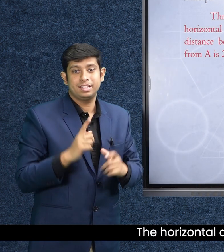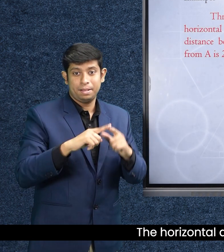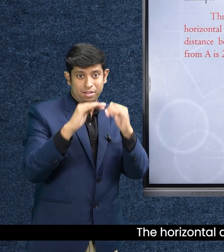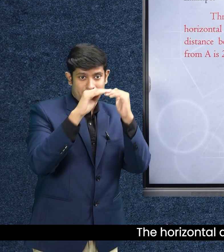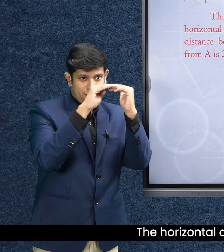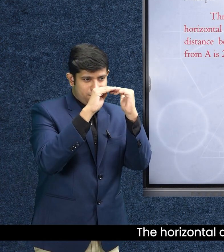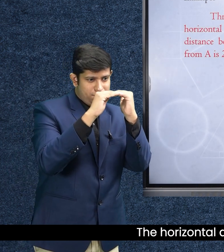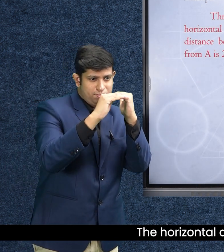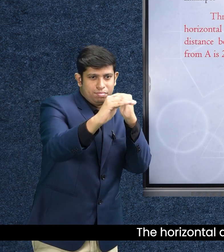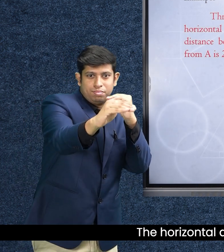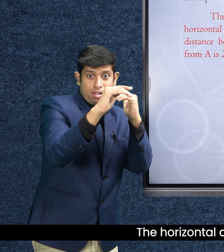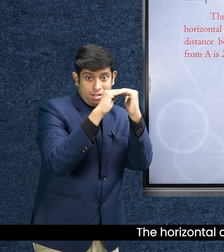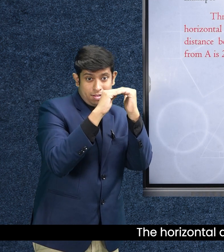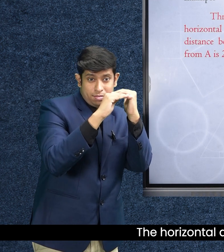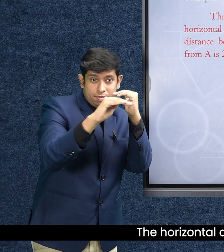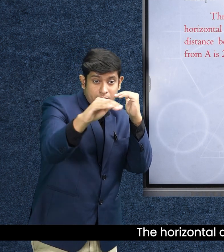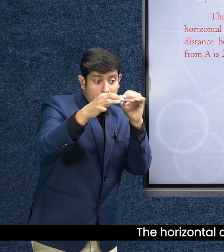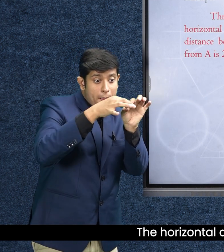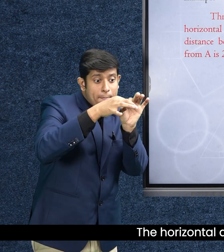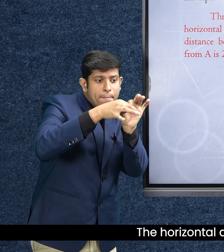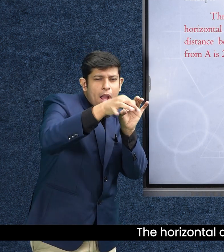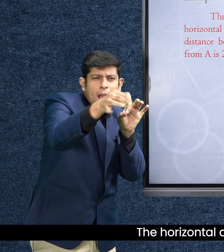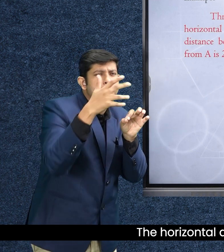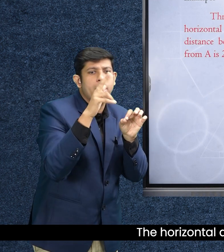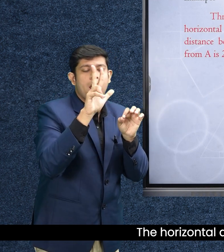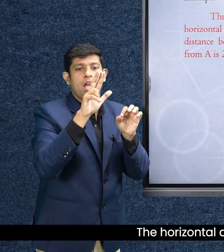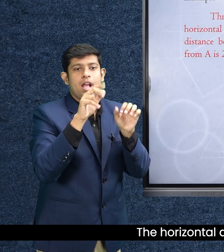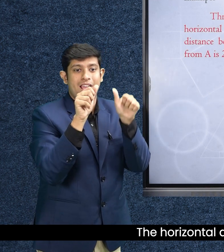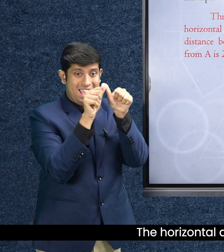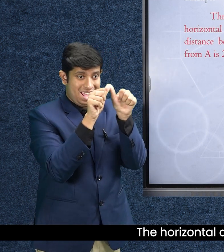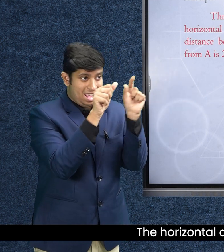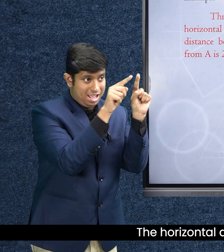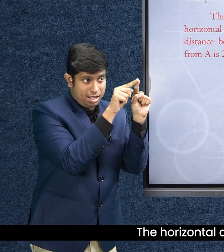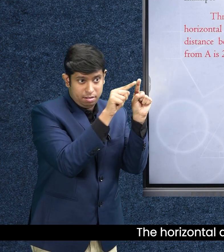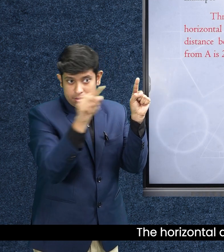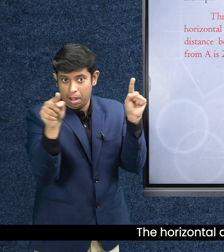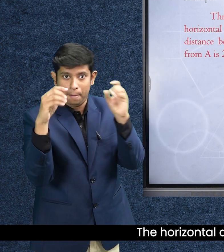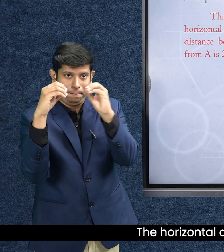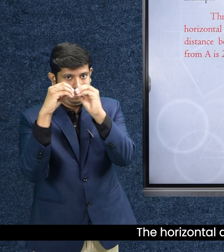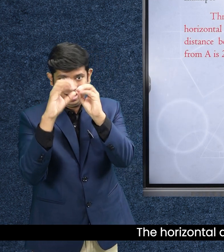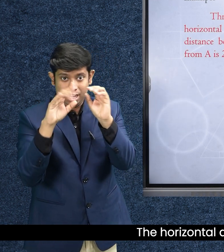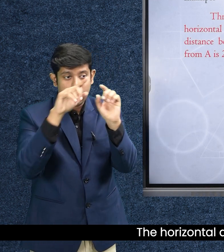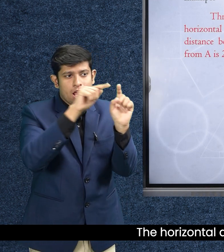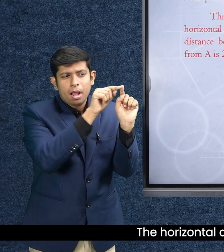The horizontal distance between A and B is 8 km